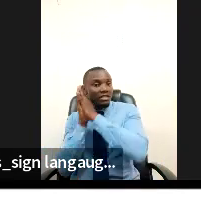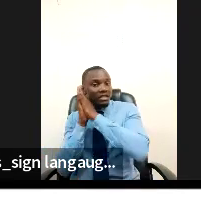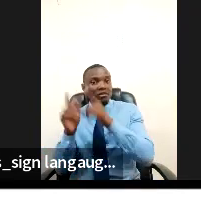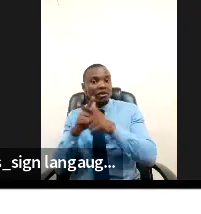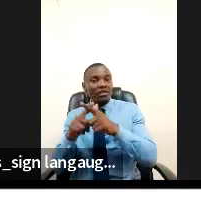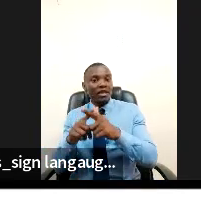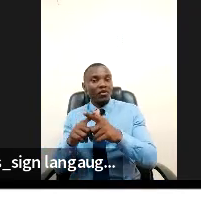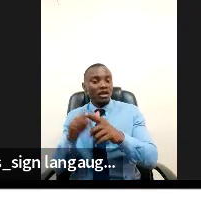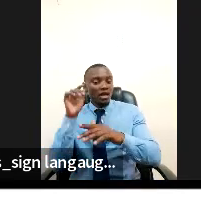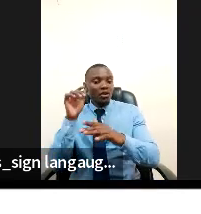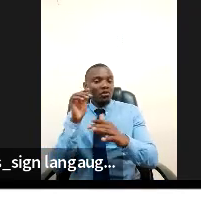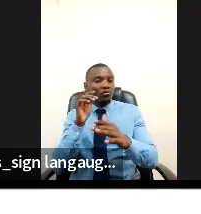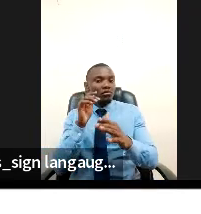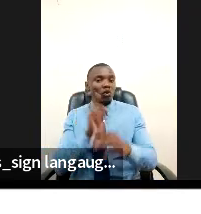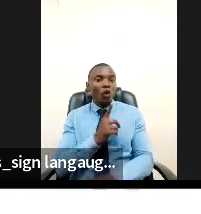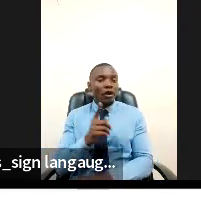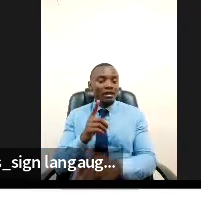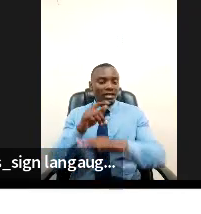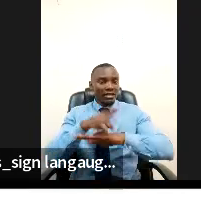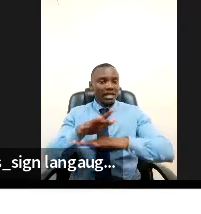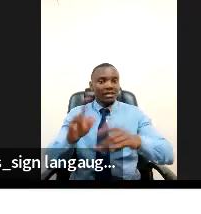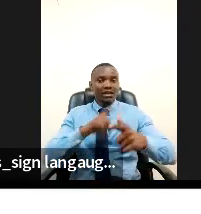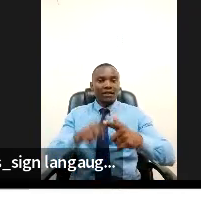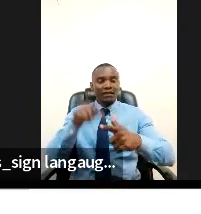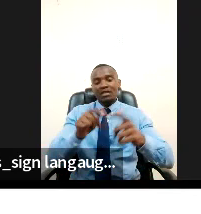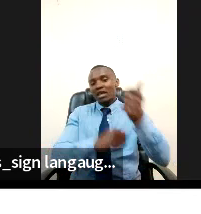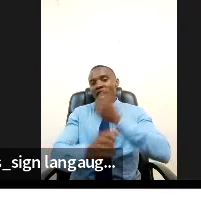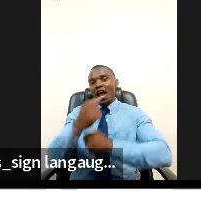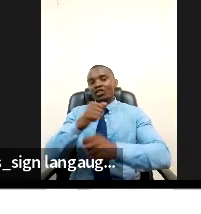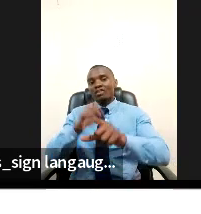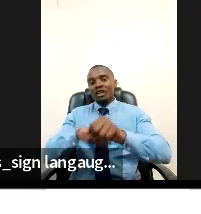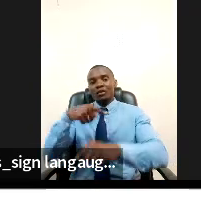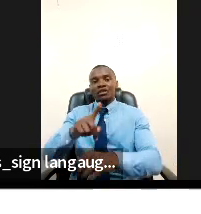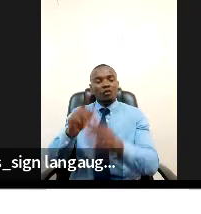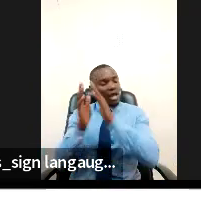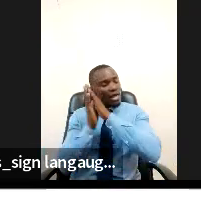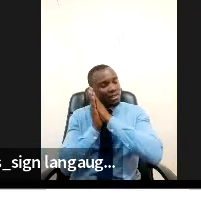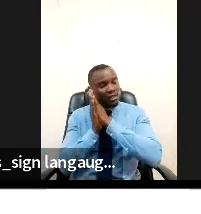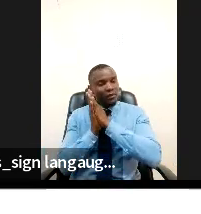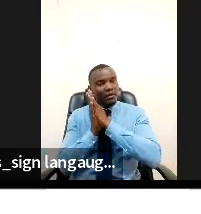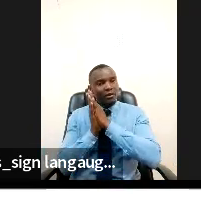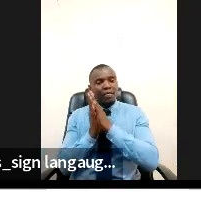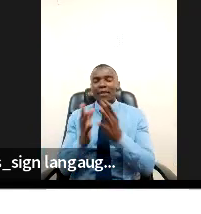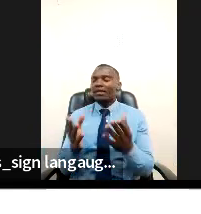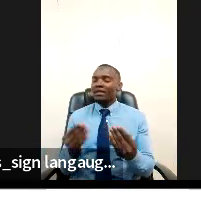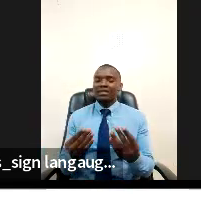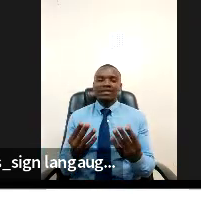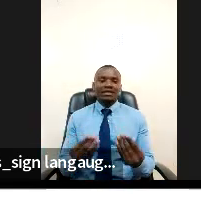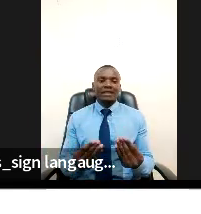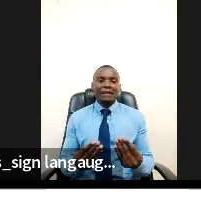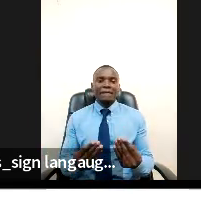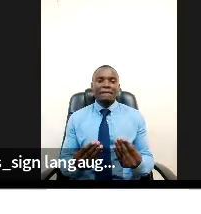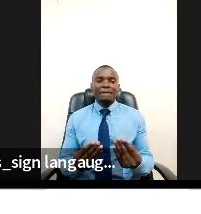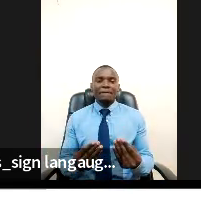Hypnagogic Create, which then initiates actions when you have fallen asleep. So simplistic,